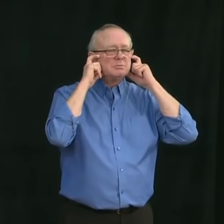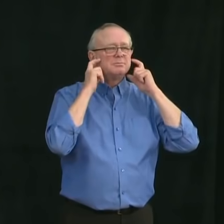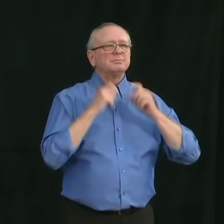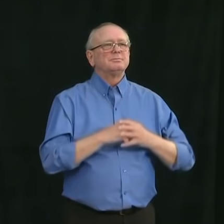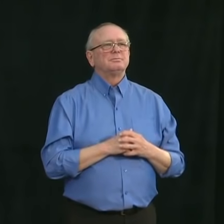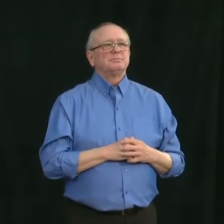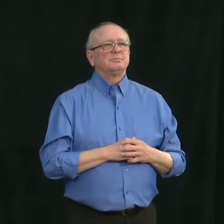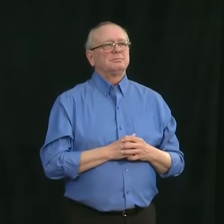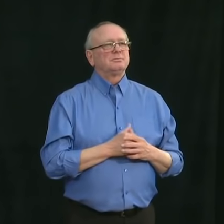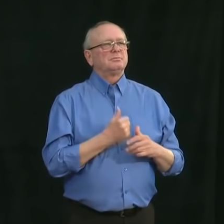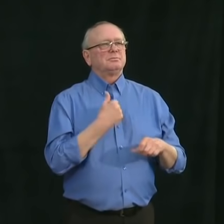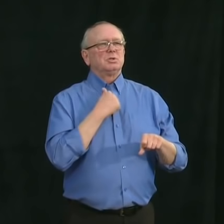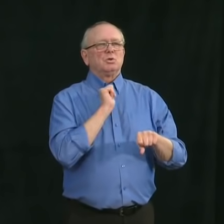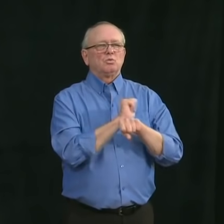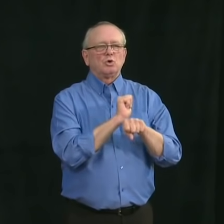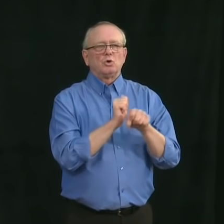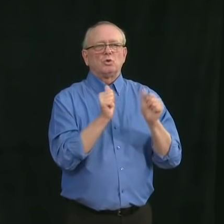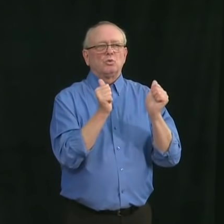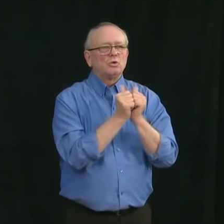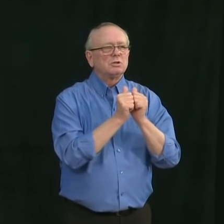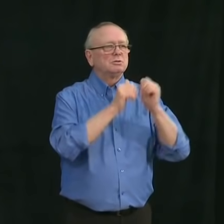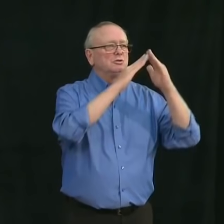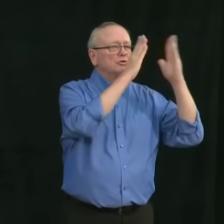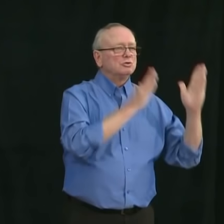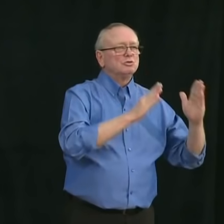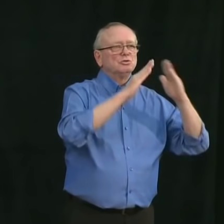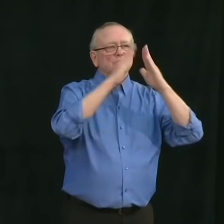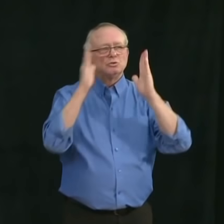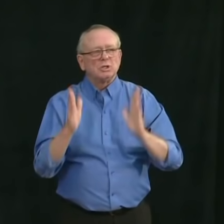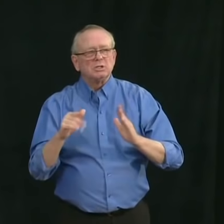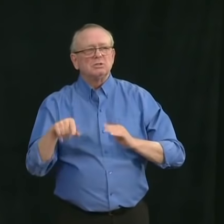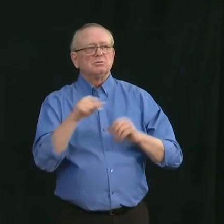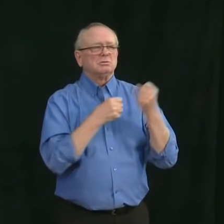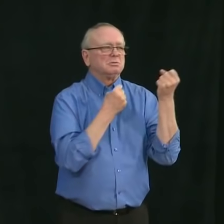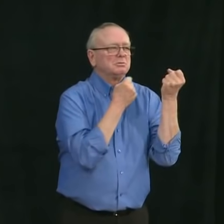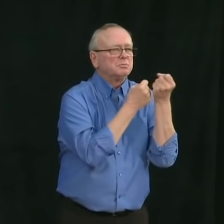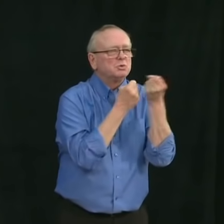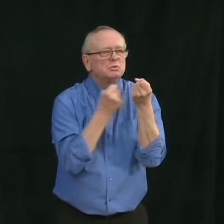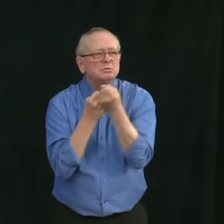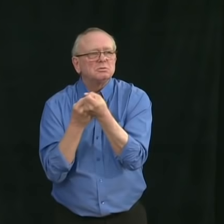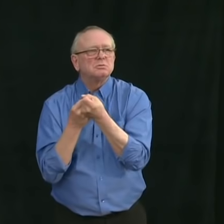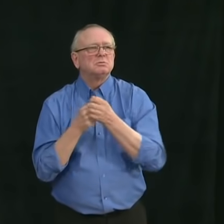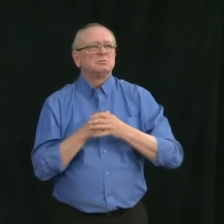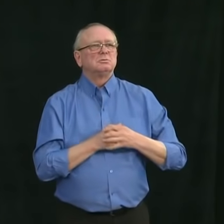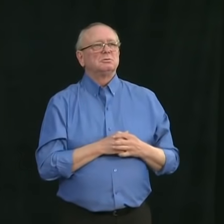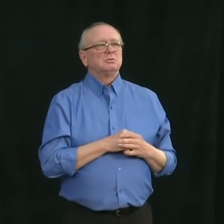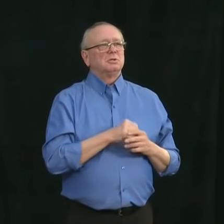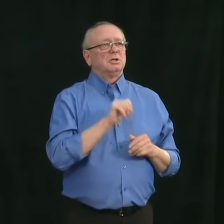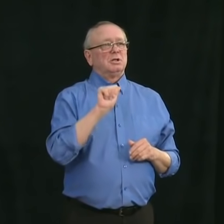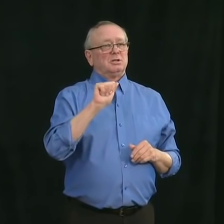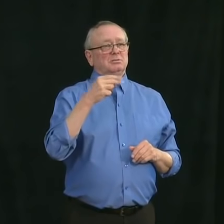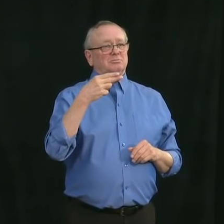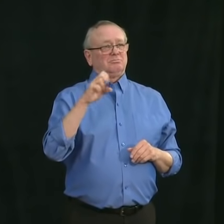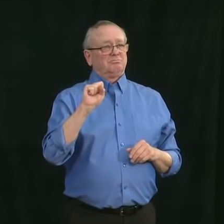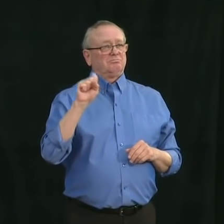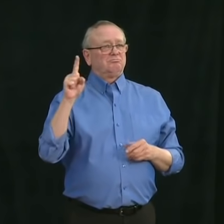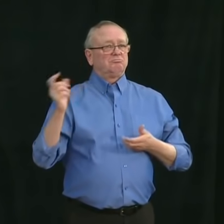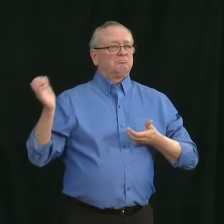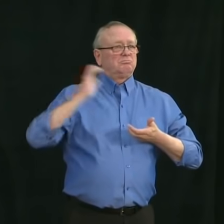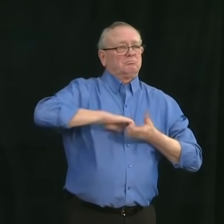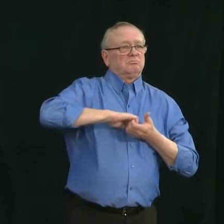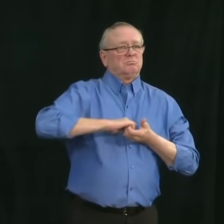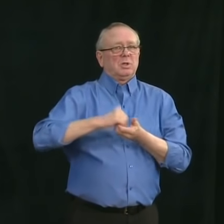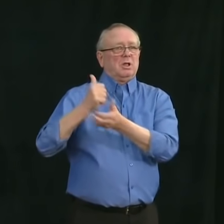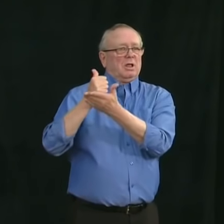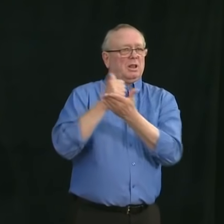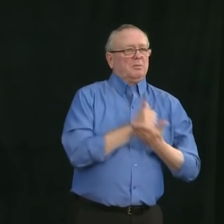operators to support guests and staff. We are also working with AHS to act quickly and help slow the spread of the